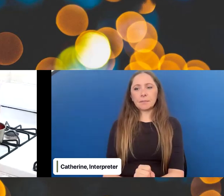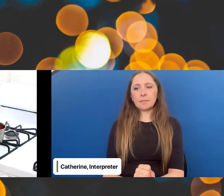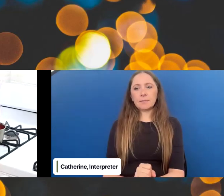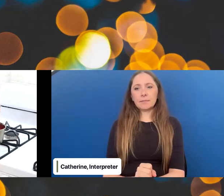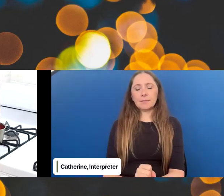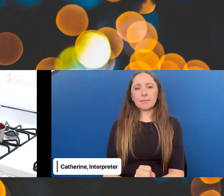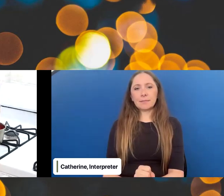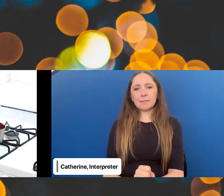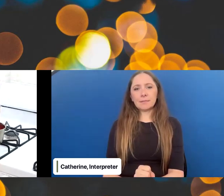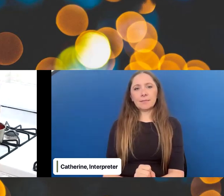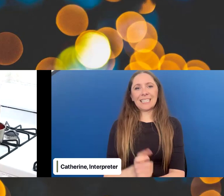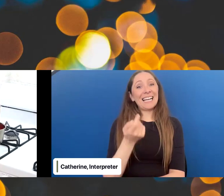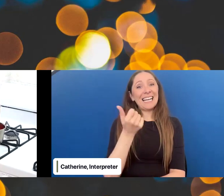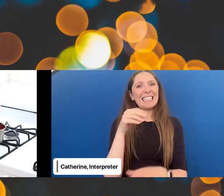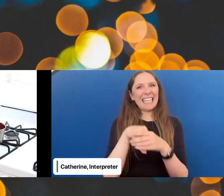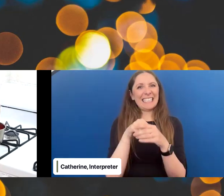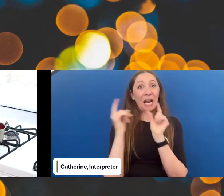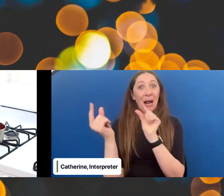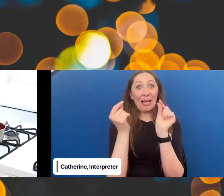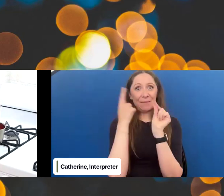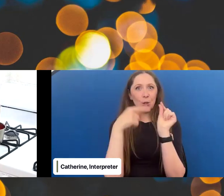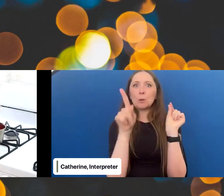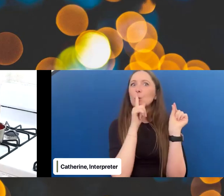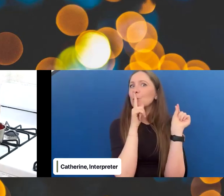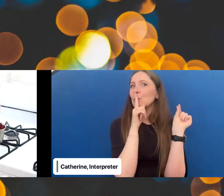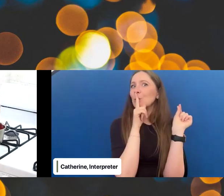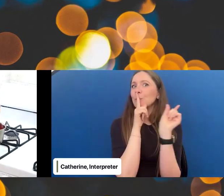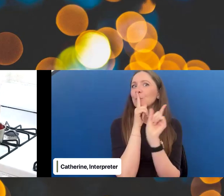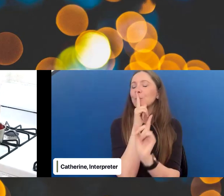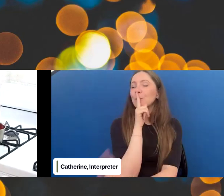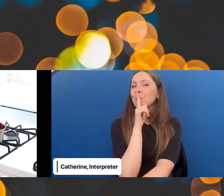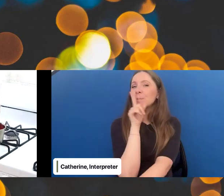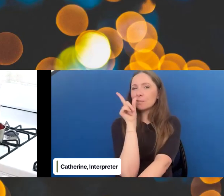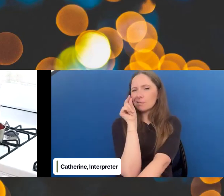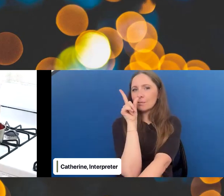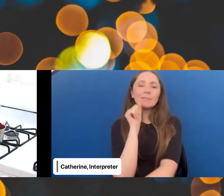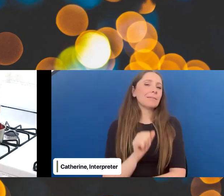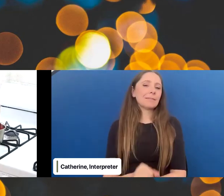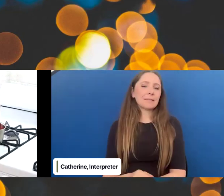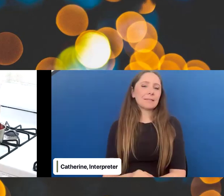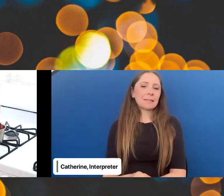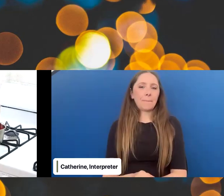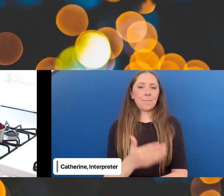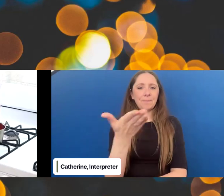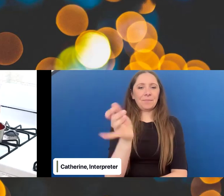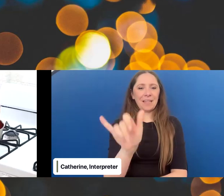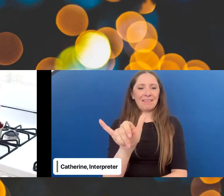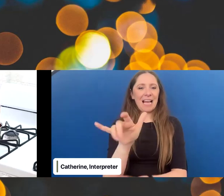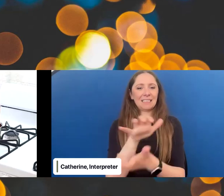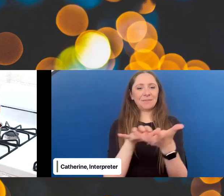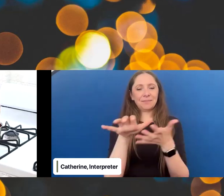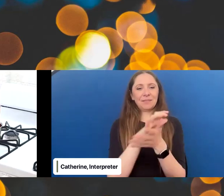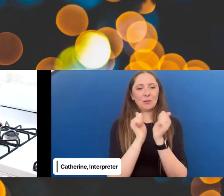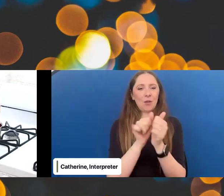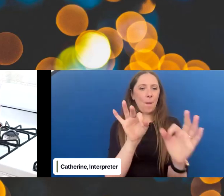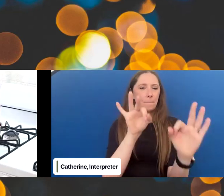All right, that's a little inside gossip for you. Shh. Here we go. This is coming together.